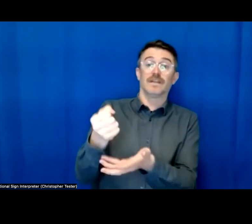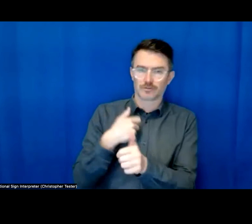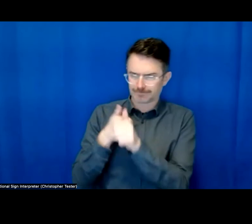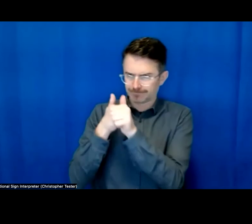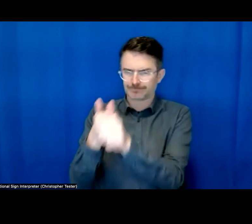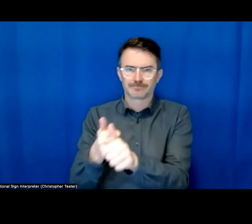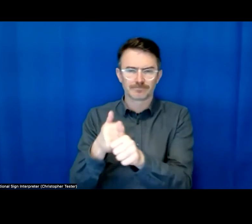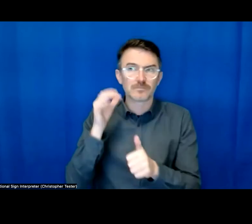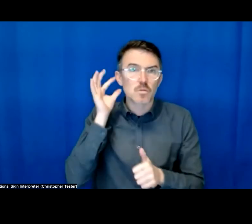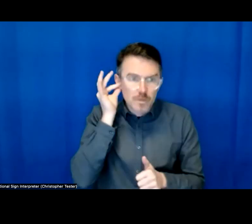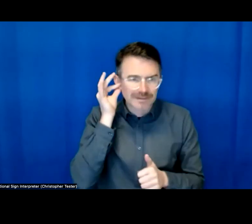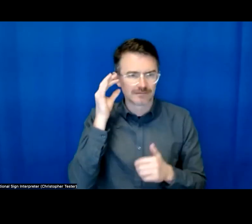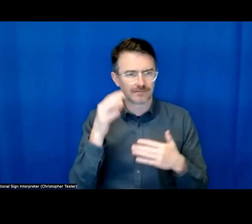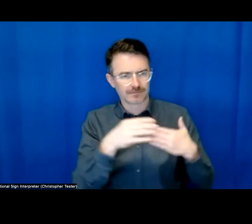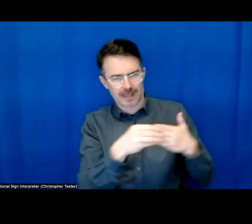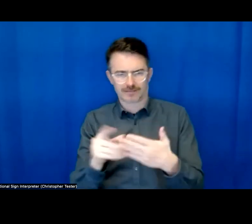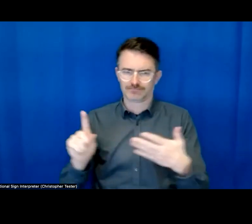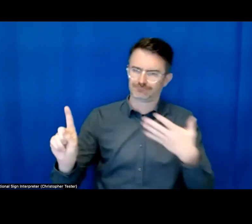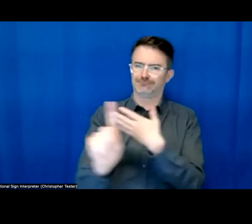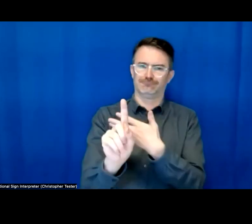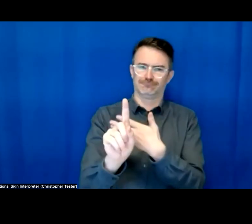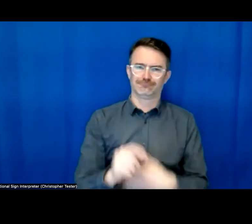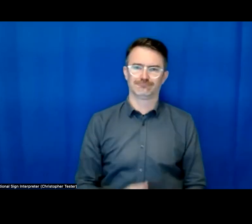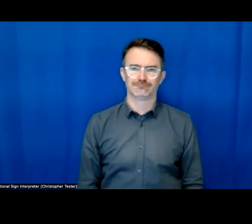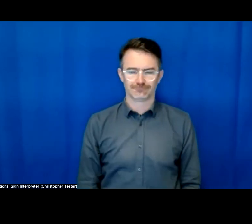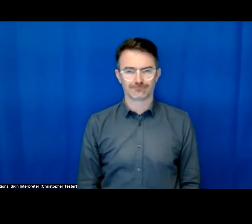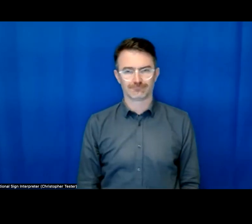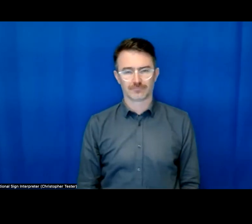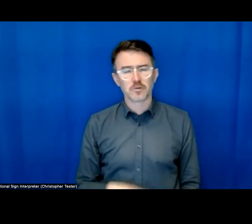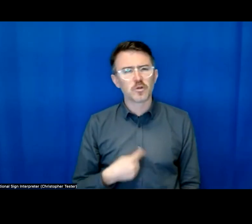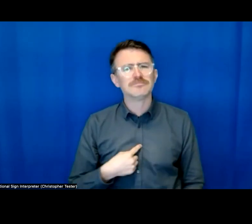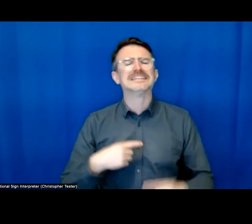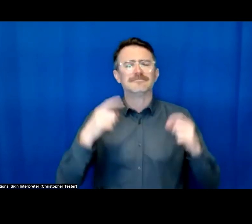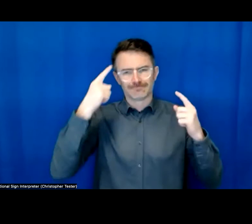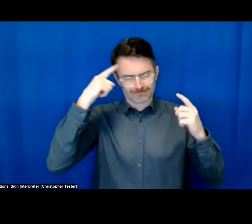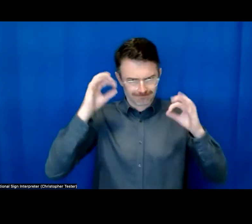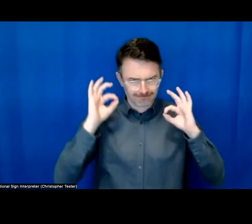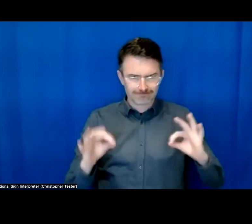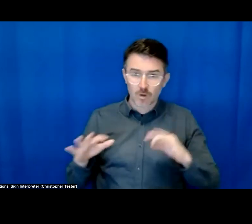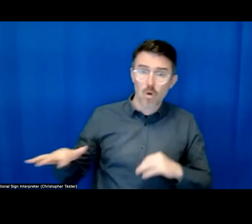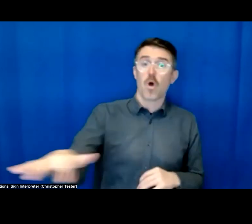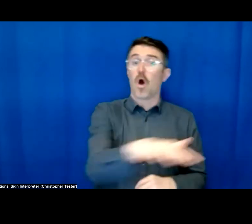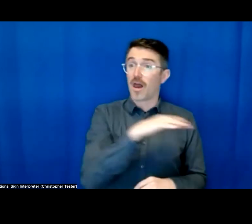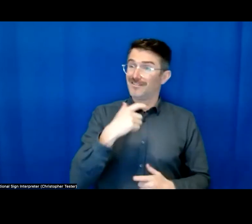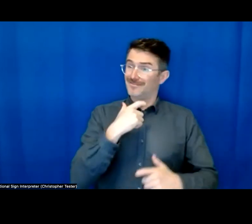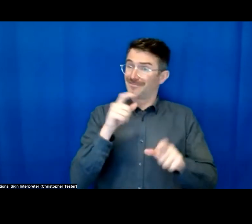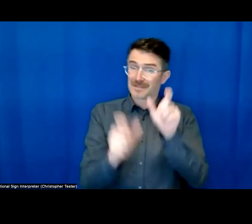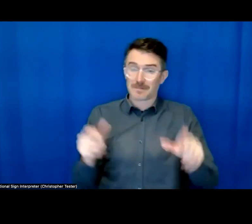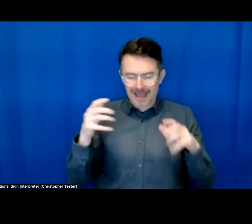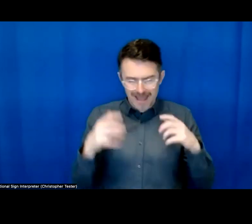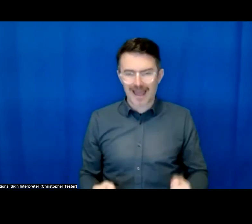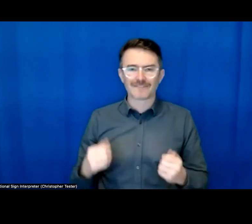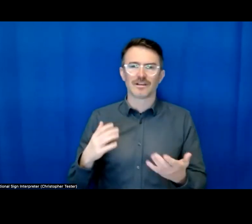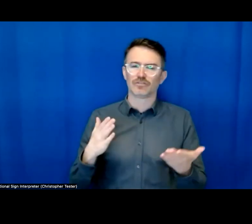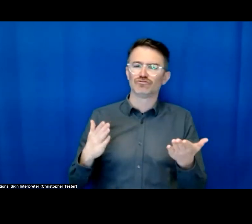the same human rights, regardless of their identity. In doing so, Canada works with its partners to ensure that